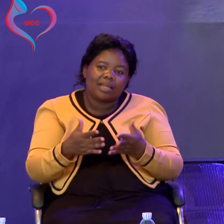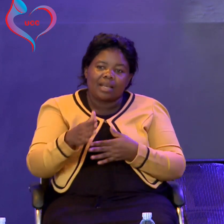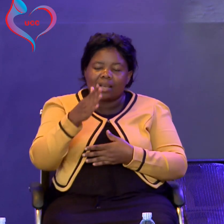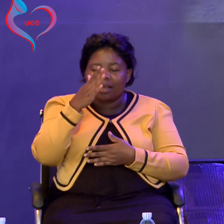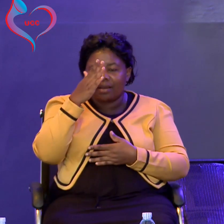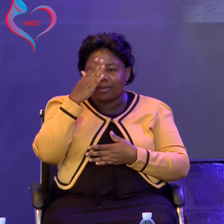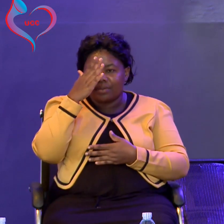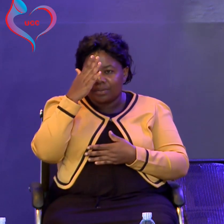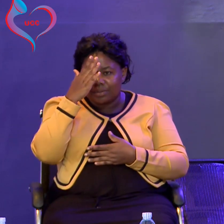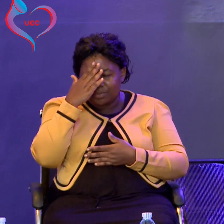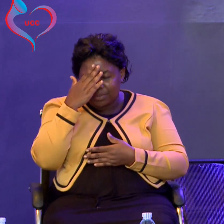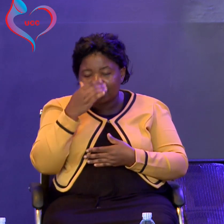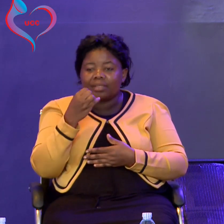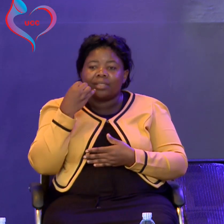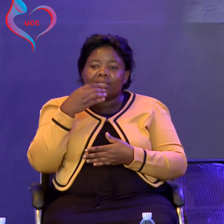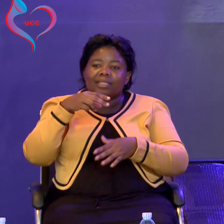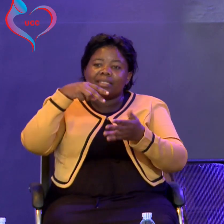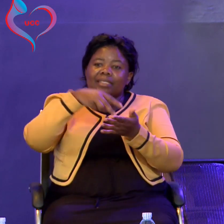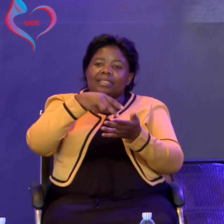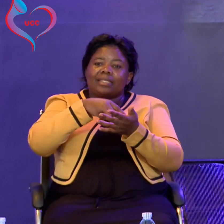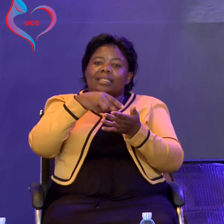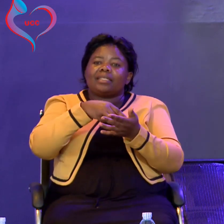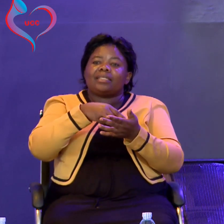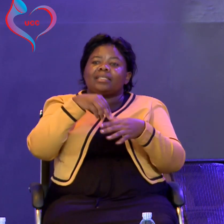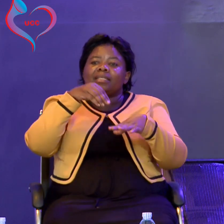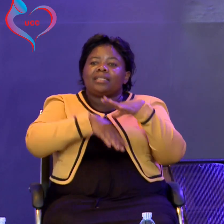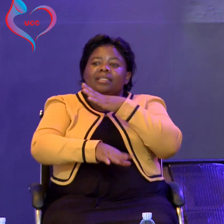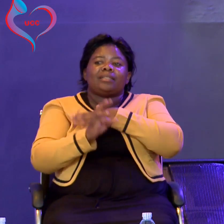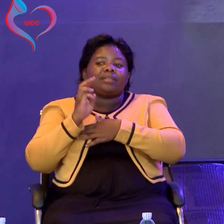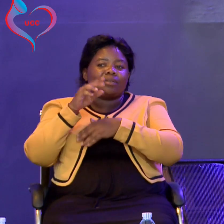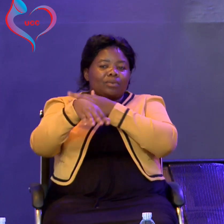ya kuruwa katonda wu, kashita kandabanga kukiriza.